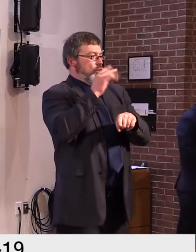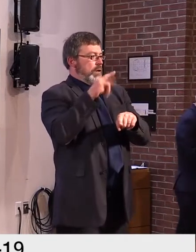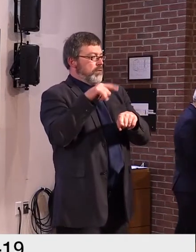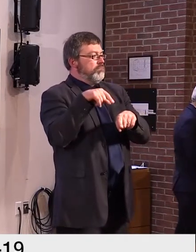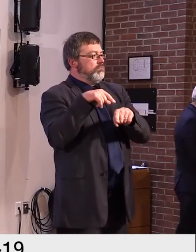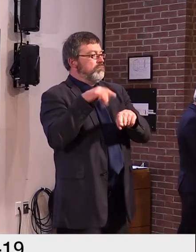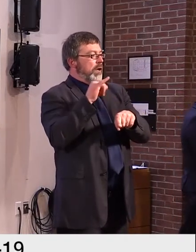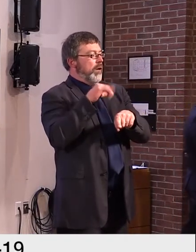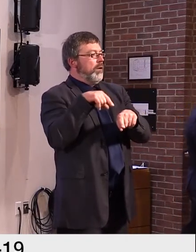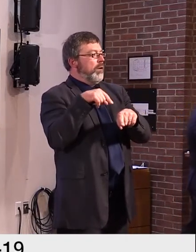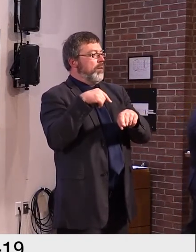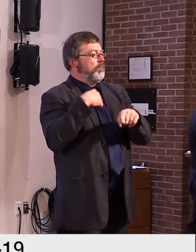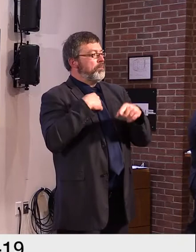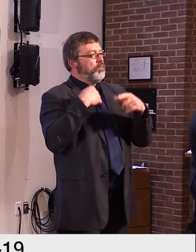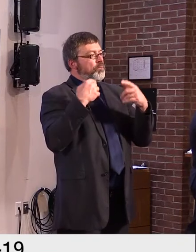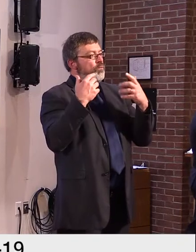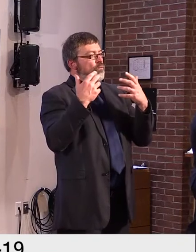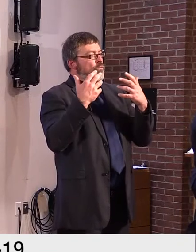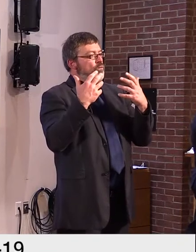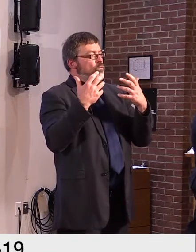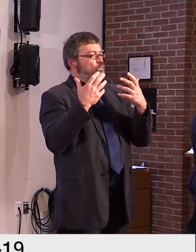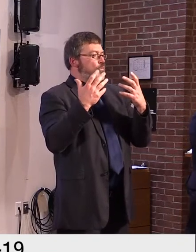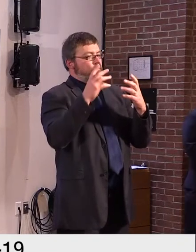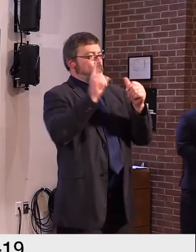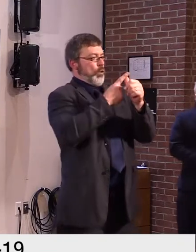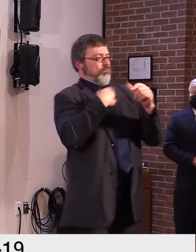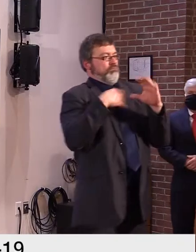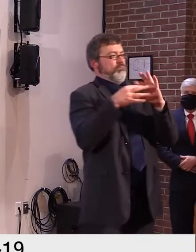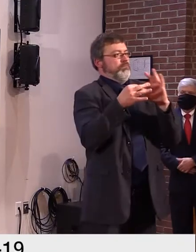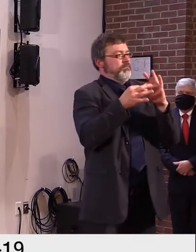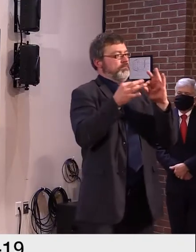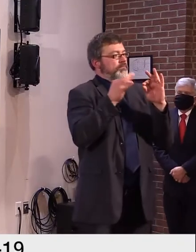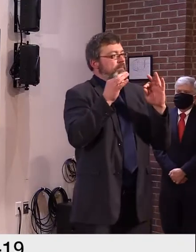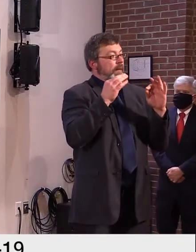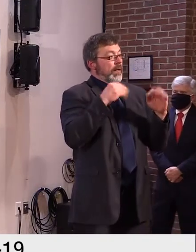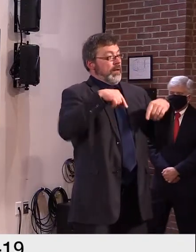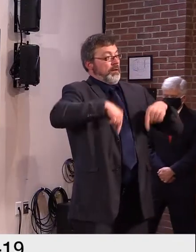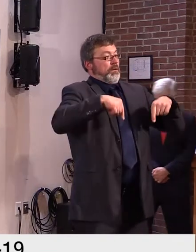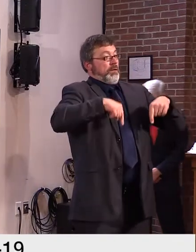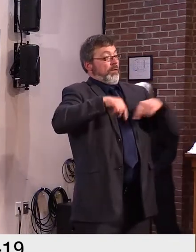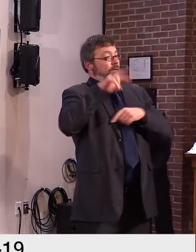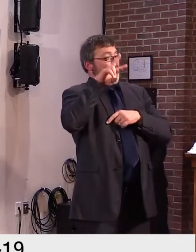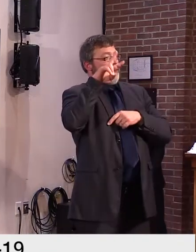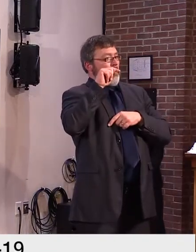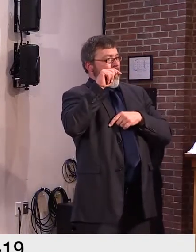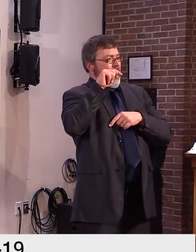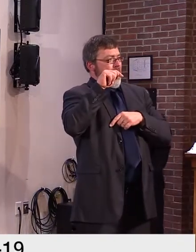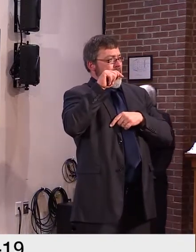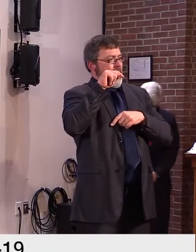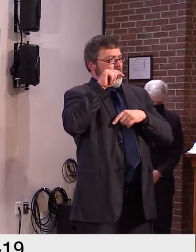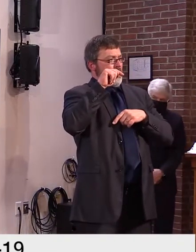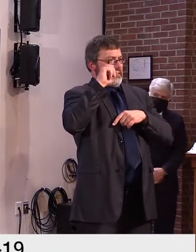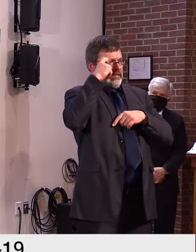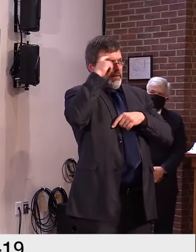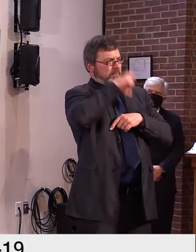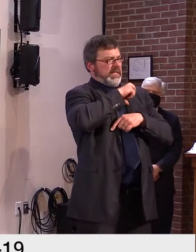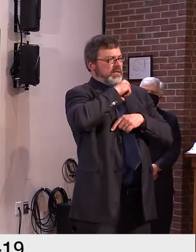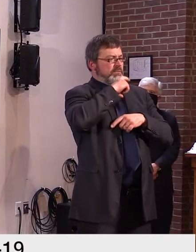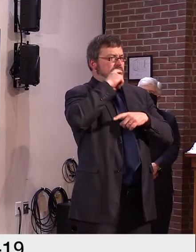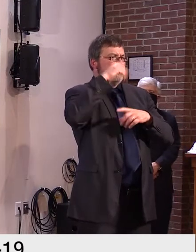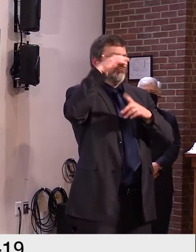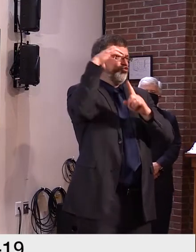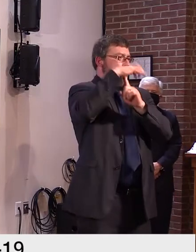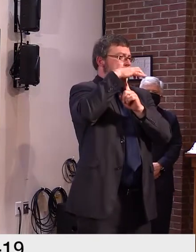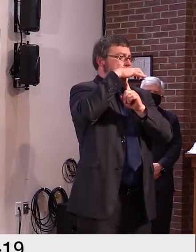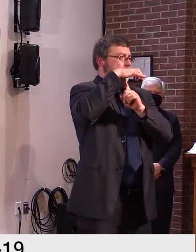a very good intelligence portion of our state police, law enforcement, public safety here in the state, and we work